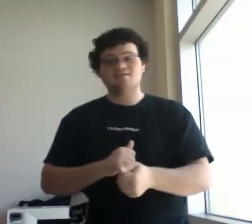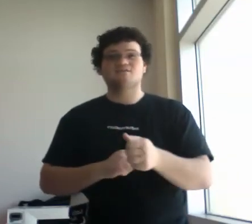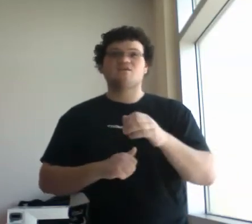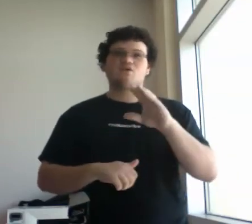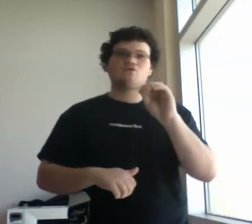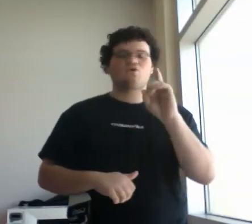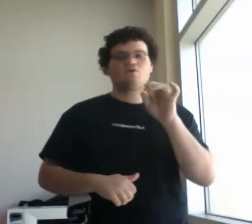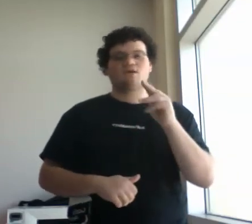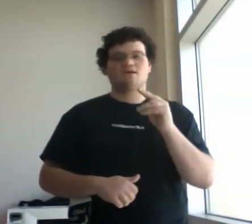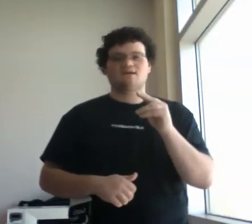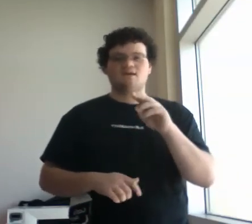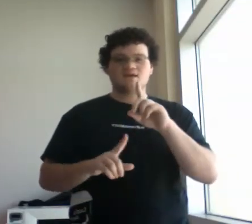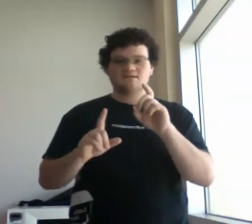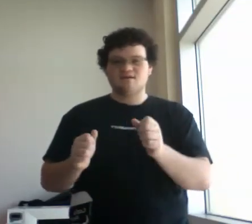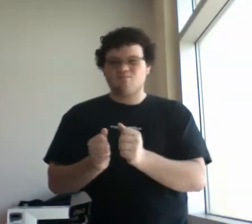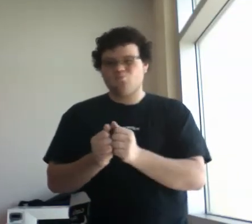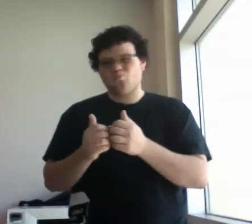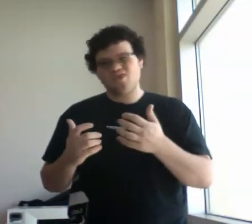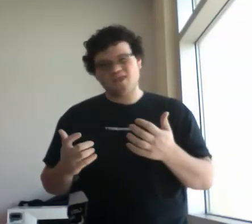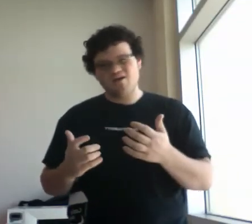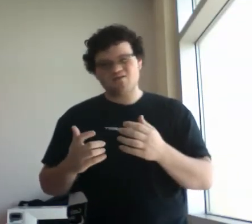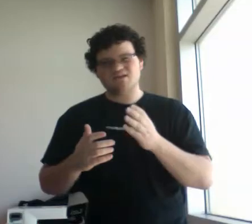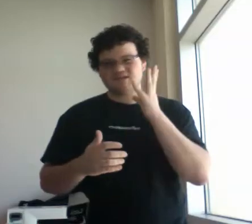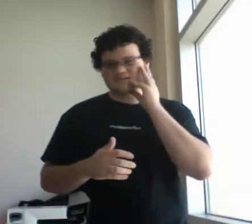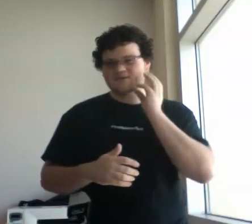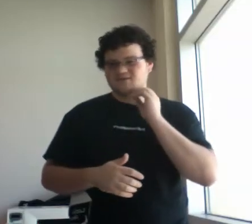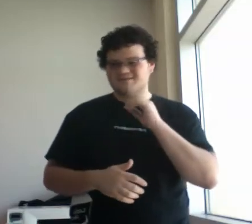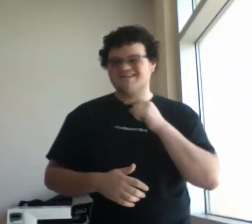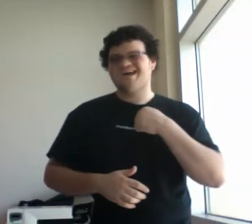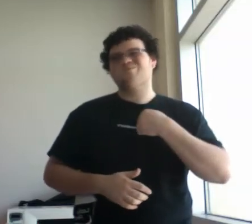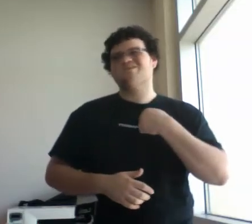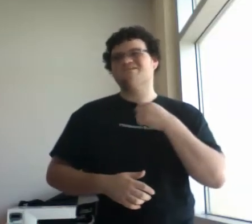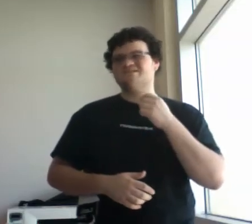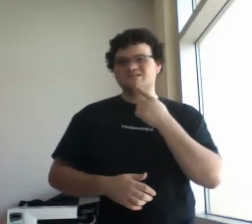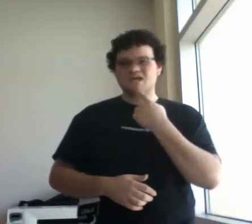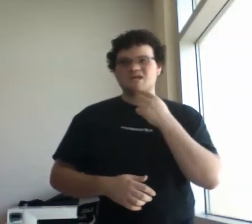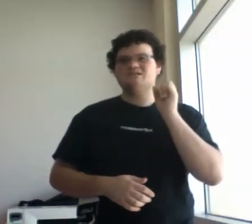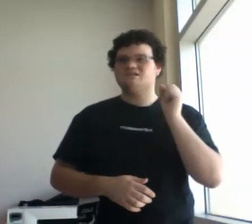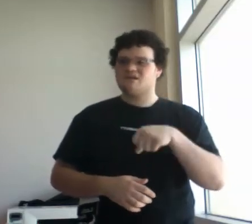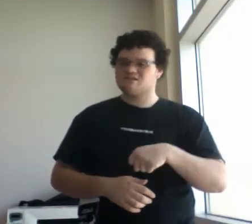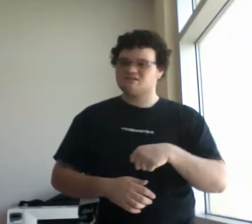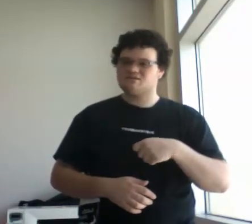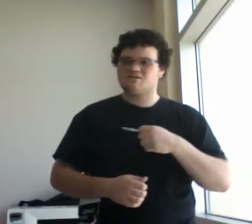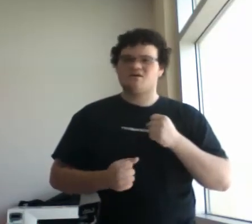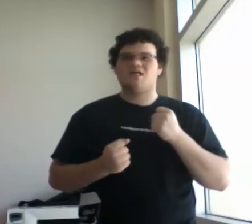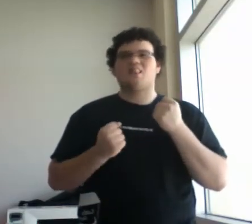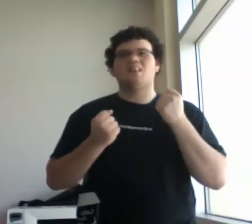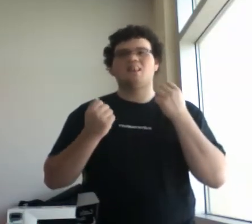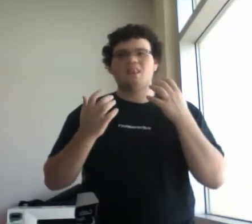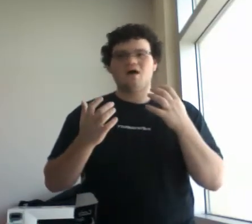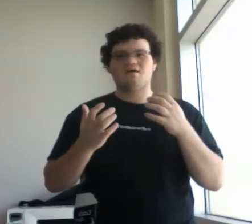I'm going to say yes. With a lot of dedication to studying the coding guidelines and